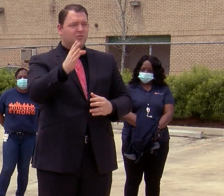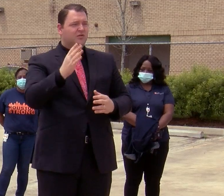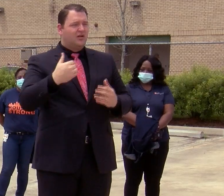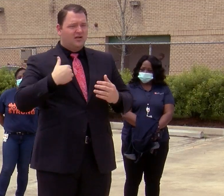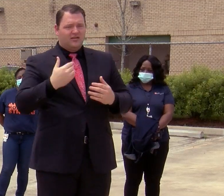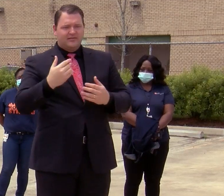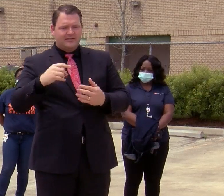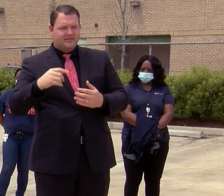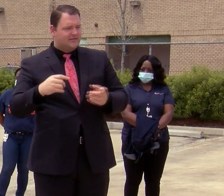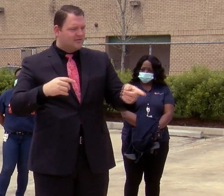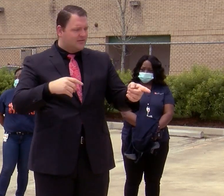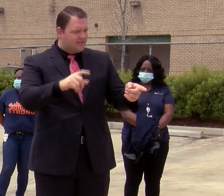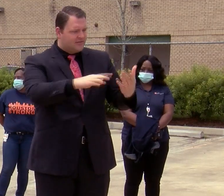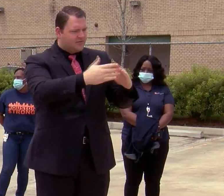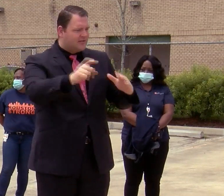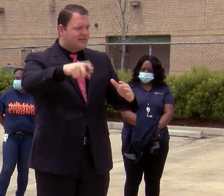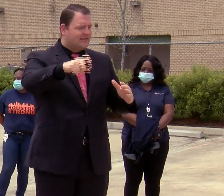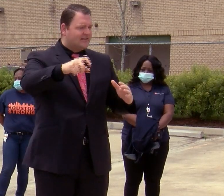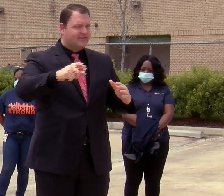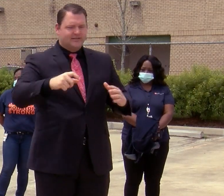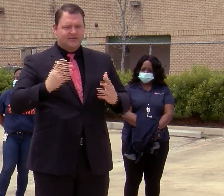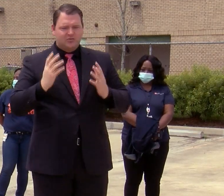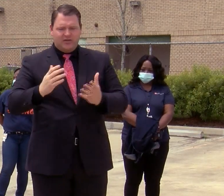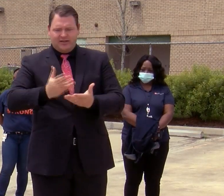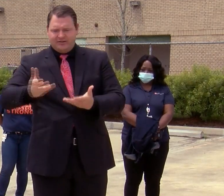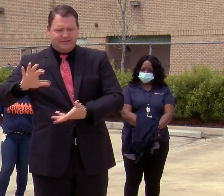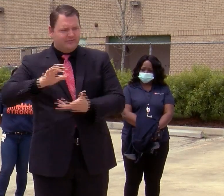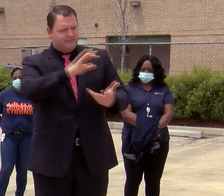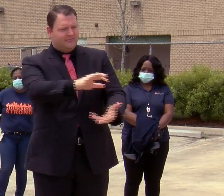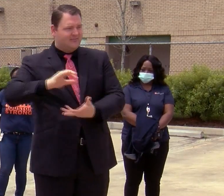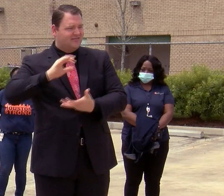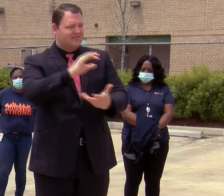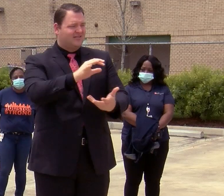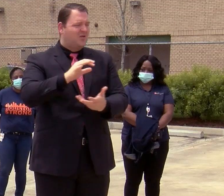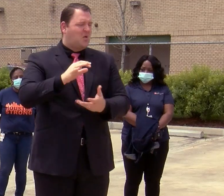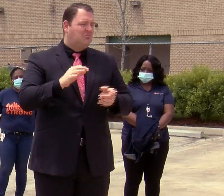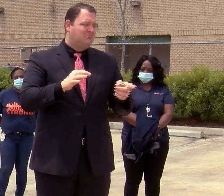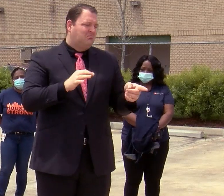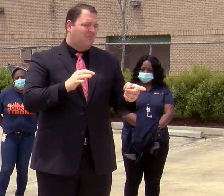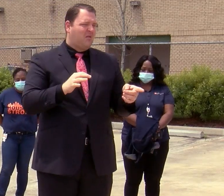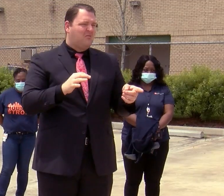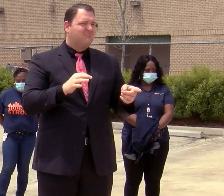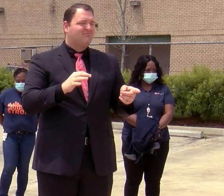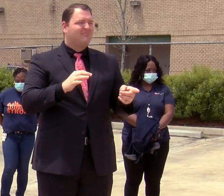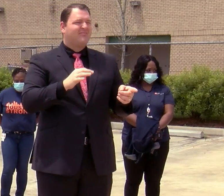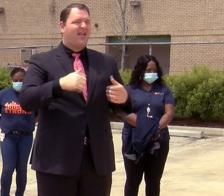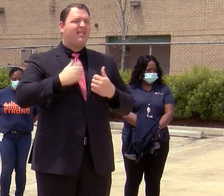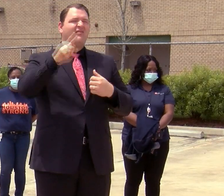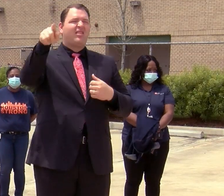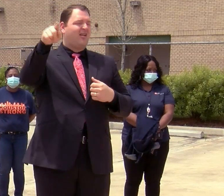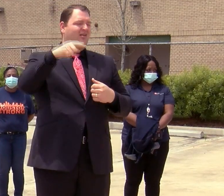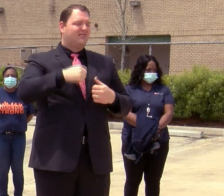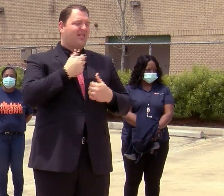resources to vulnerable communities such as Sunnyside simply because it's not where we reside. Where